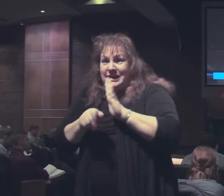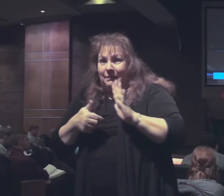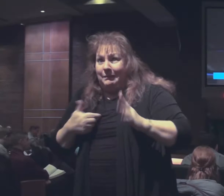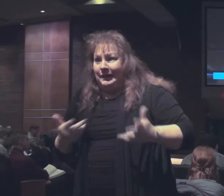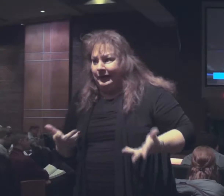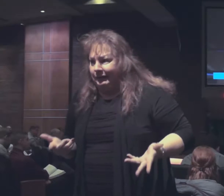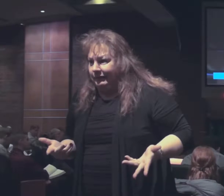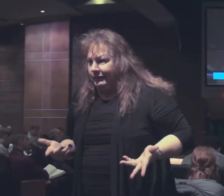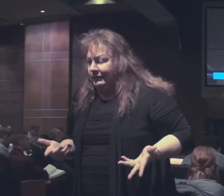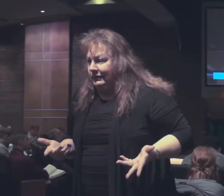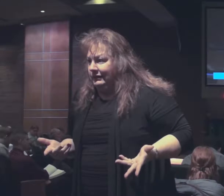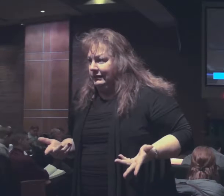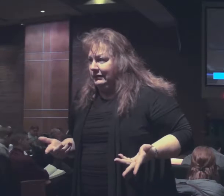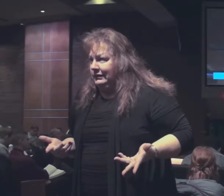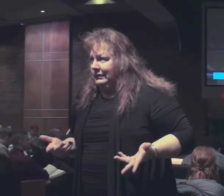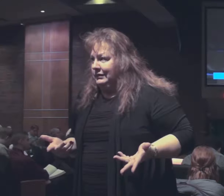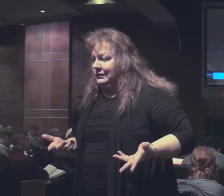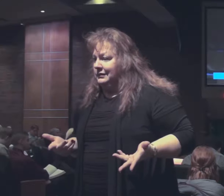danger.